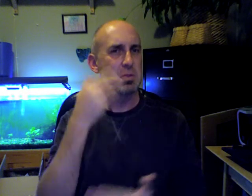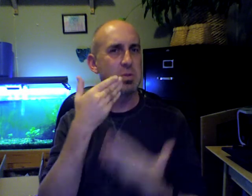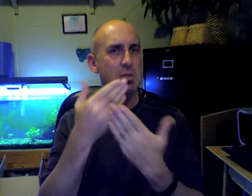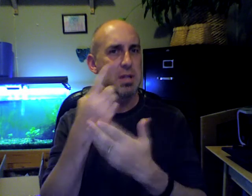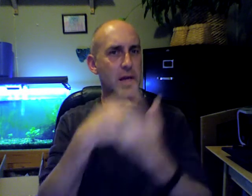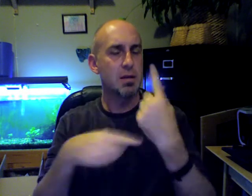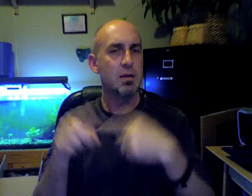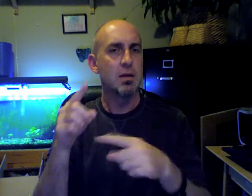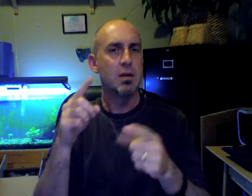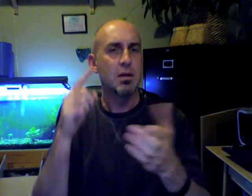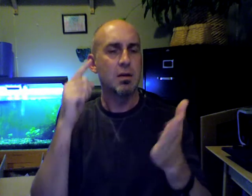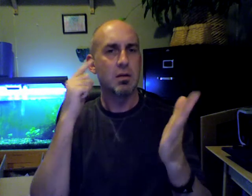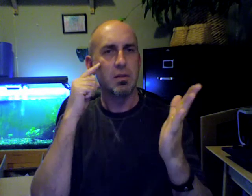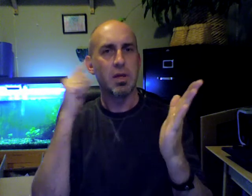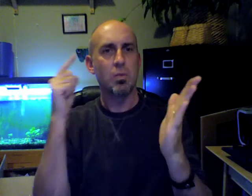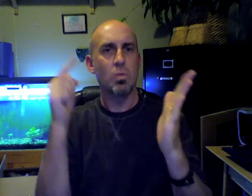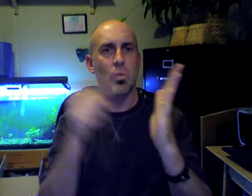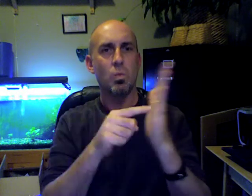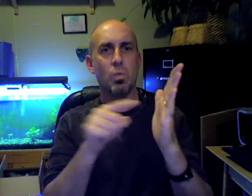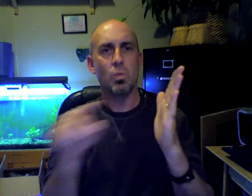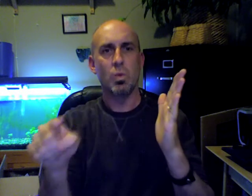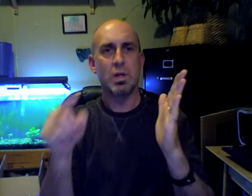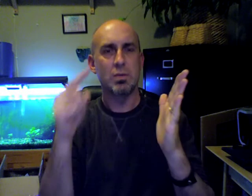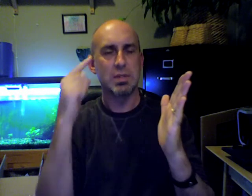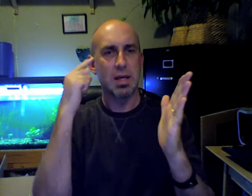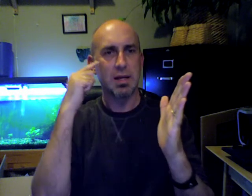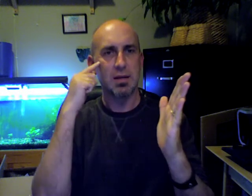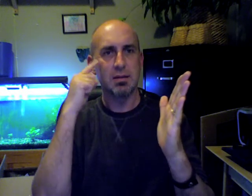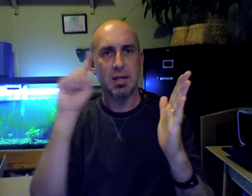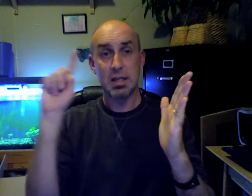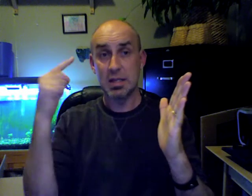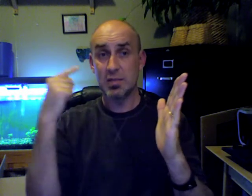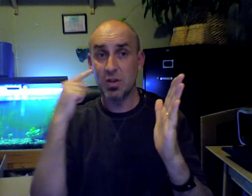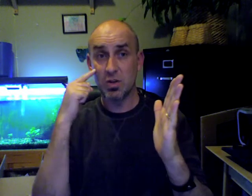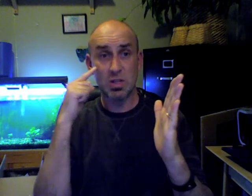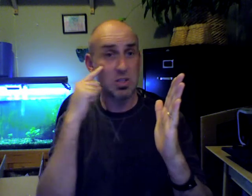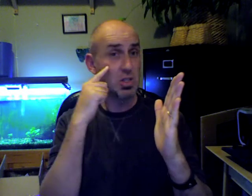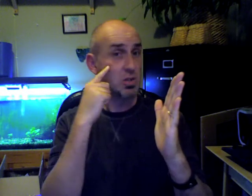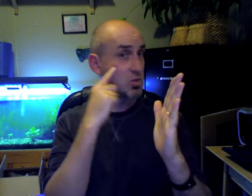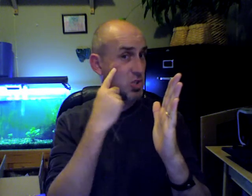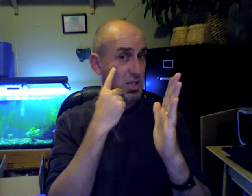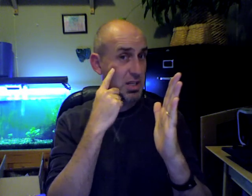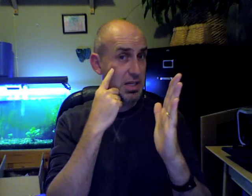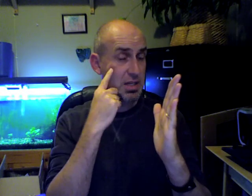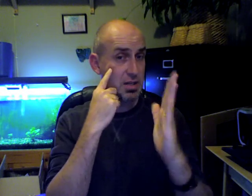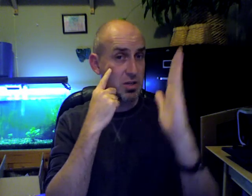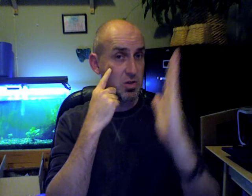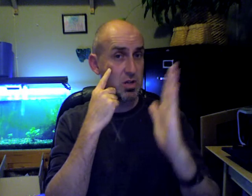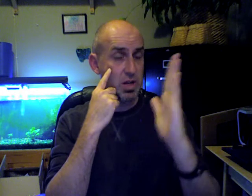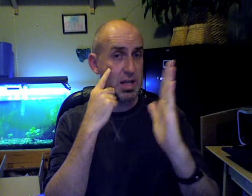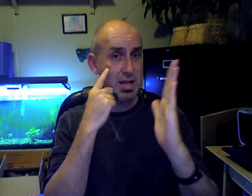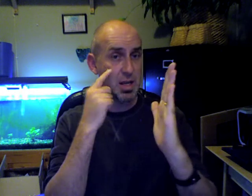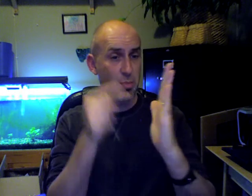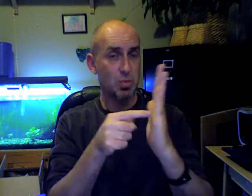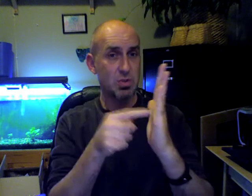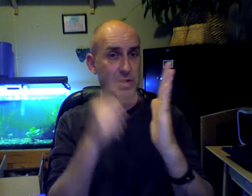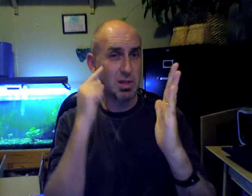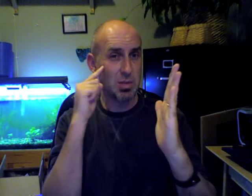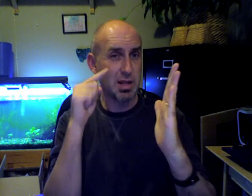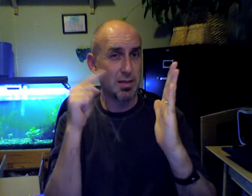good sign, that it was like the index finger touching your cheek and your other hand up, which is going to be like the